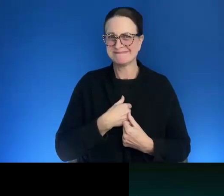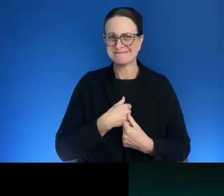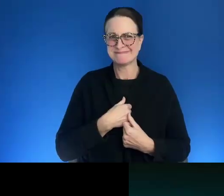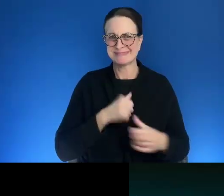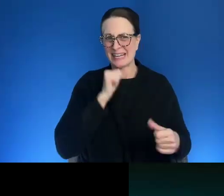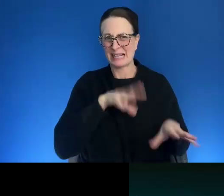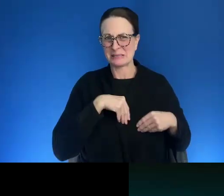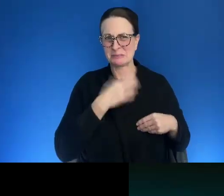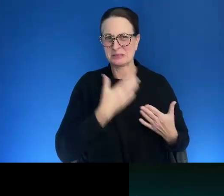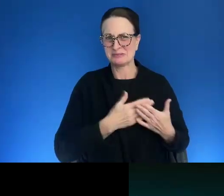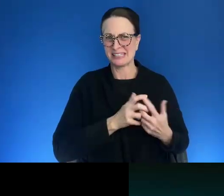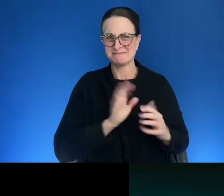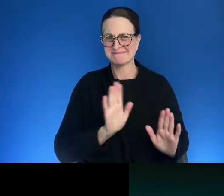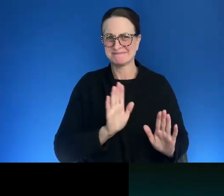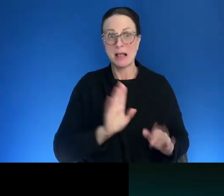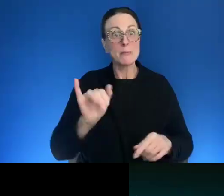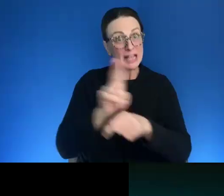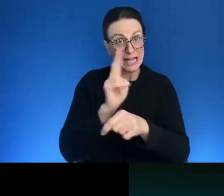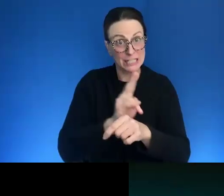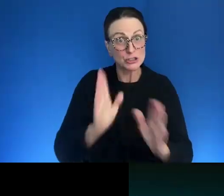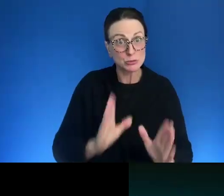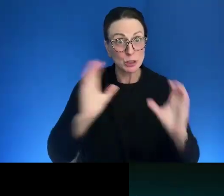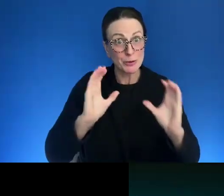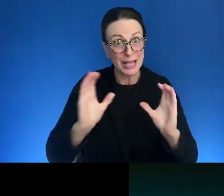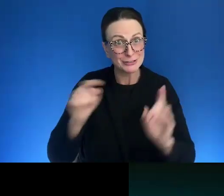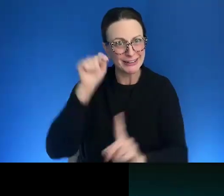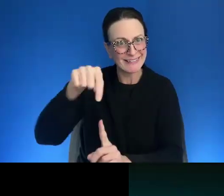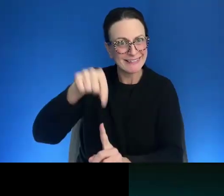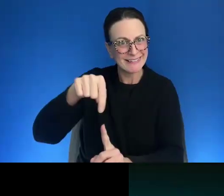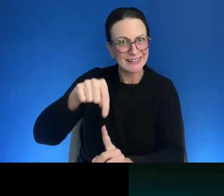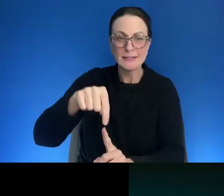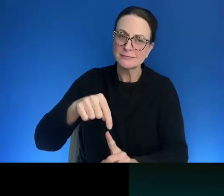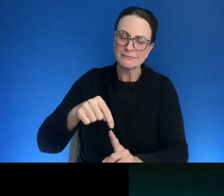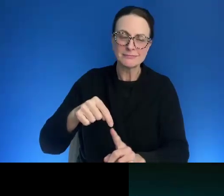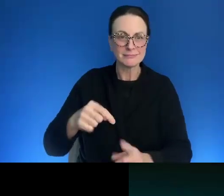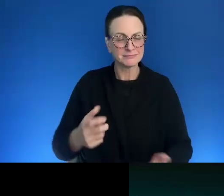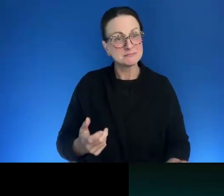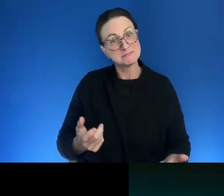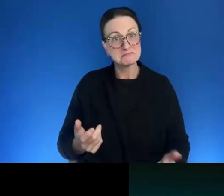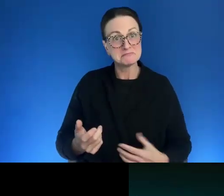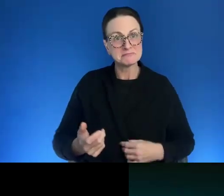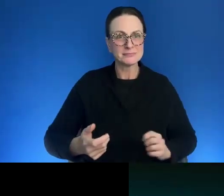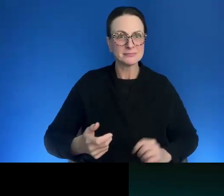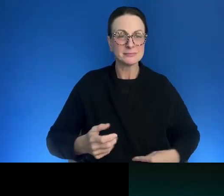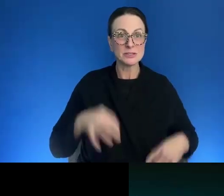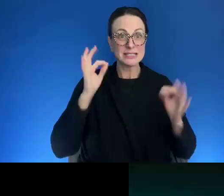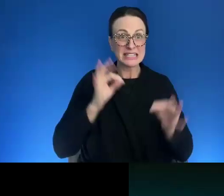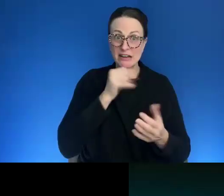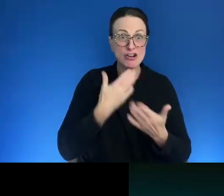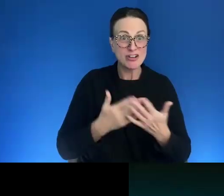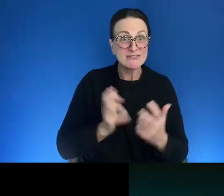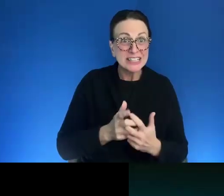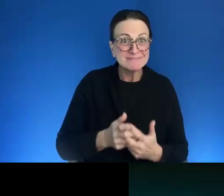but that goes back to customer communication. And then they can decide if it's not a good